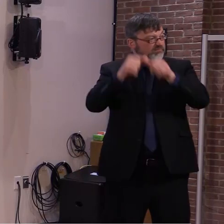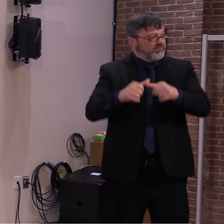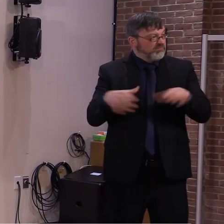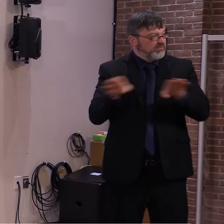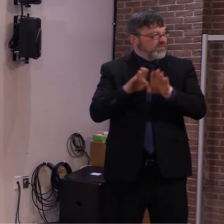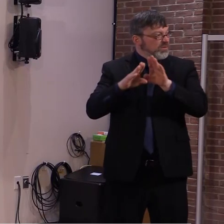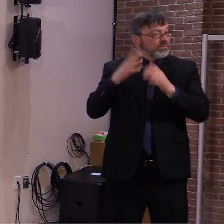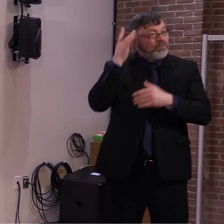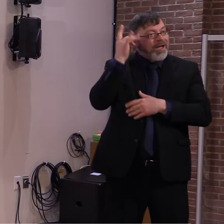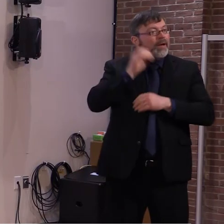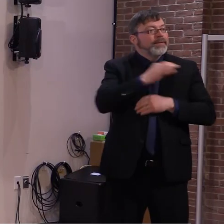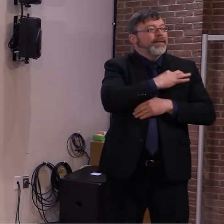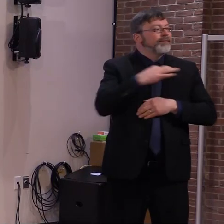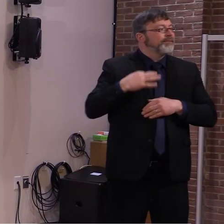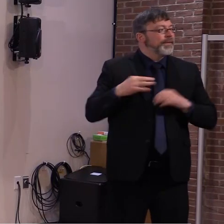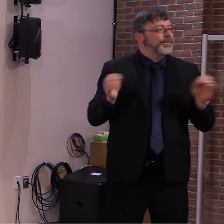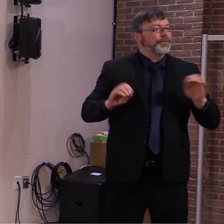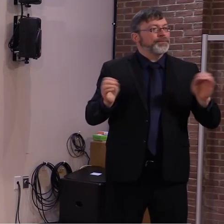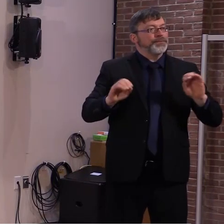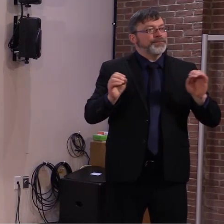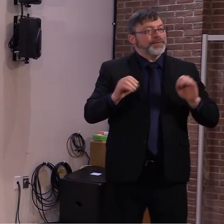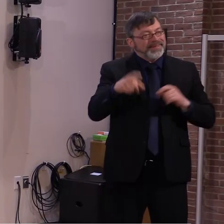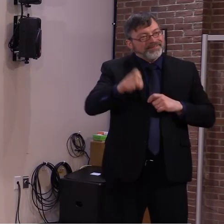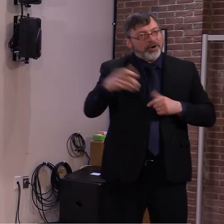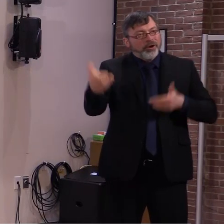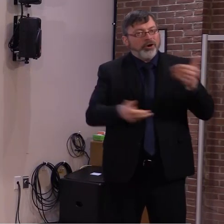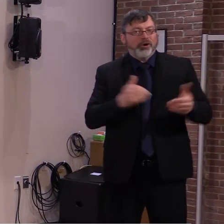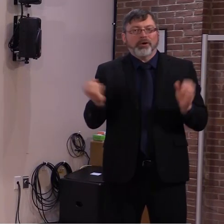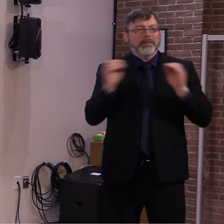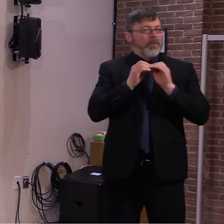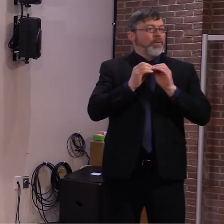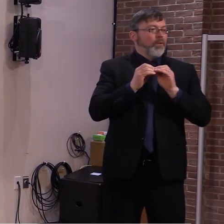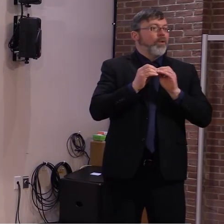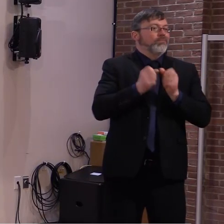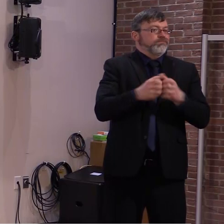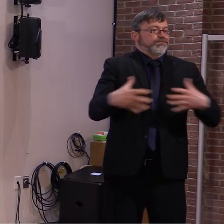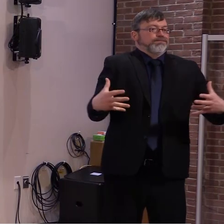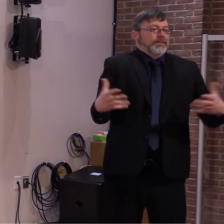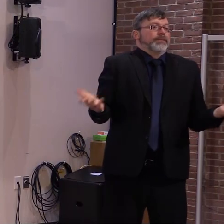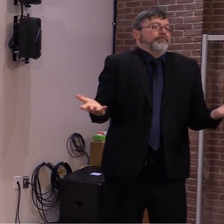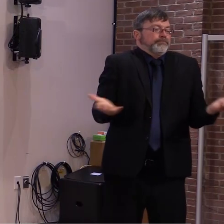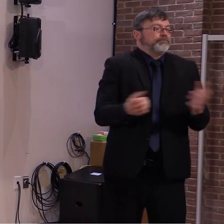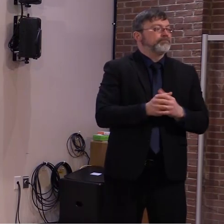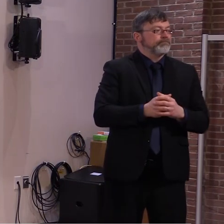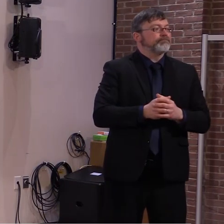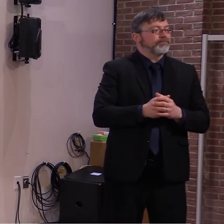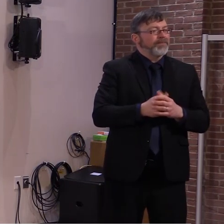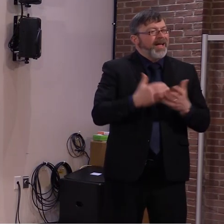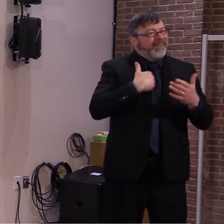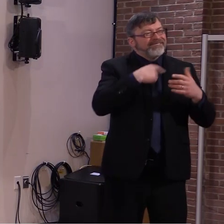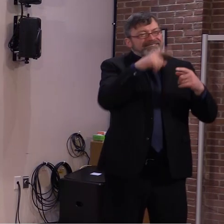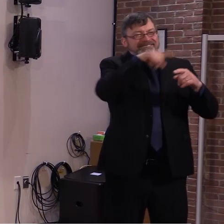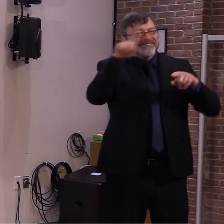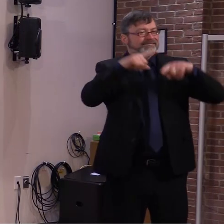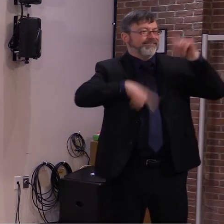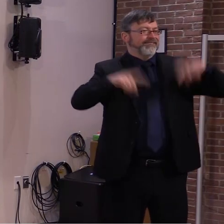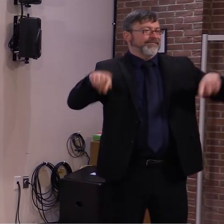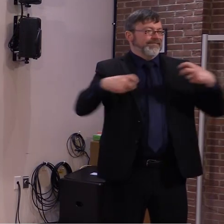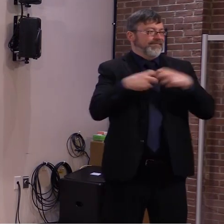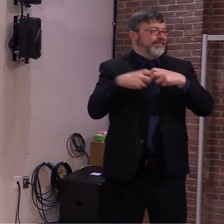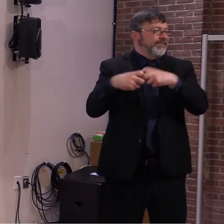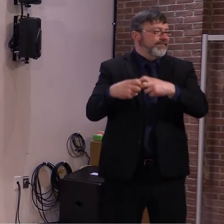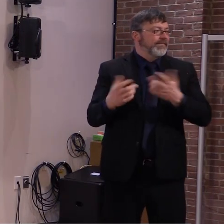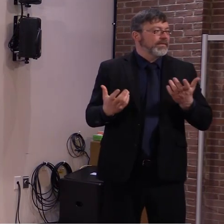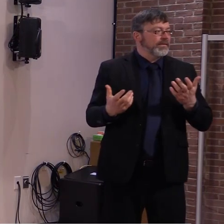day centers and senior centers, their reopening guidance, and their estimated reopening timeframes are available at the